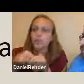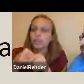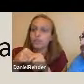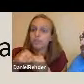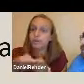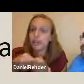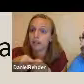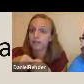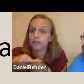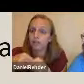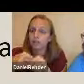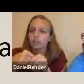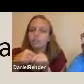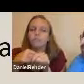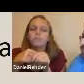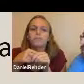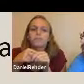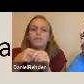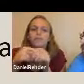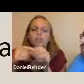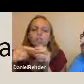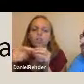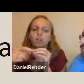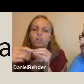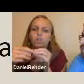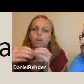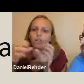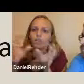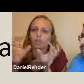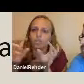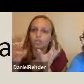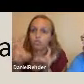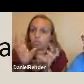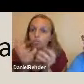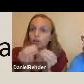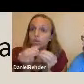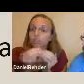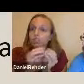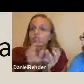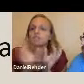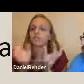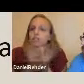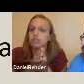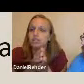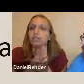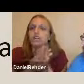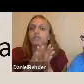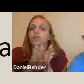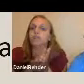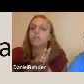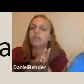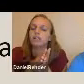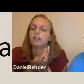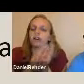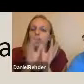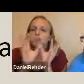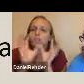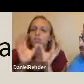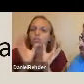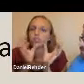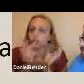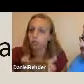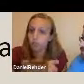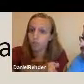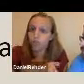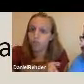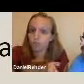also Wycliffe Romania. And so there's the three organizations that meet together every week. And